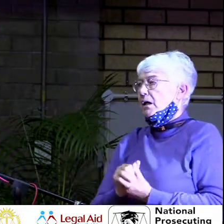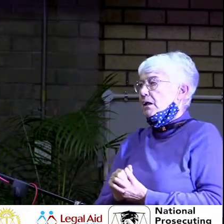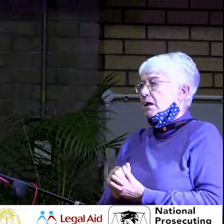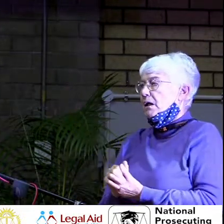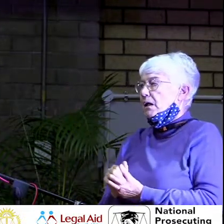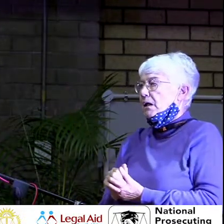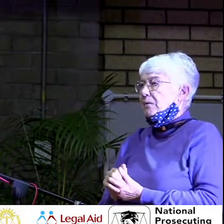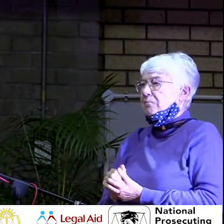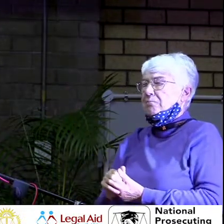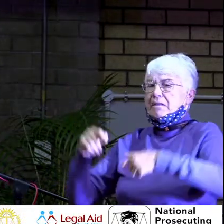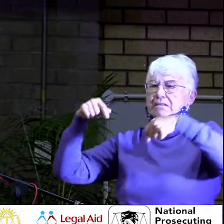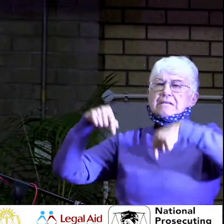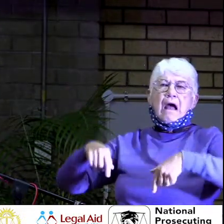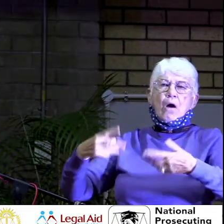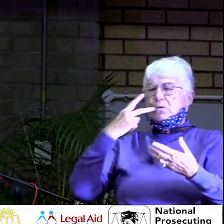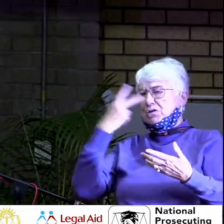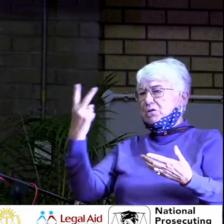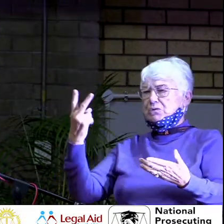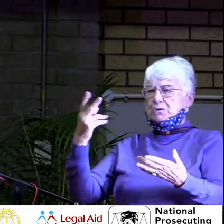hands is tied up